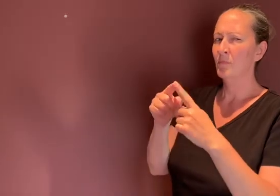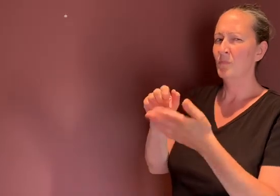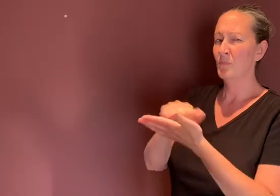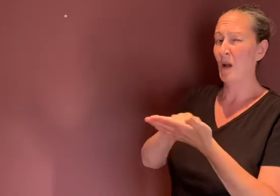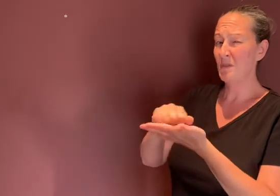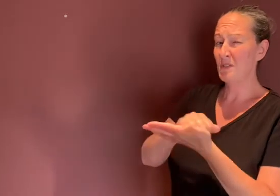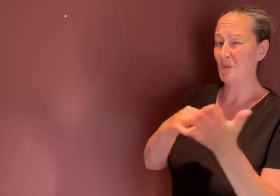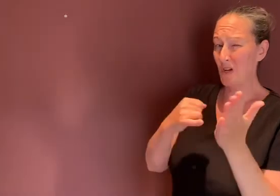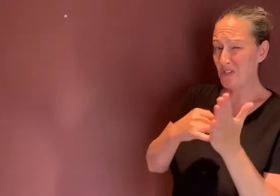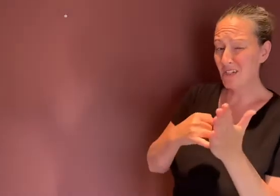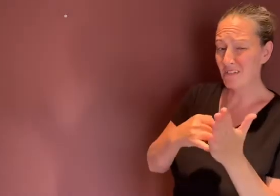"Promise to wash it?"